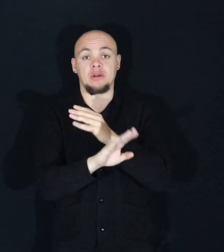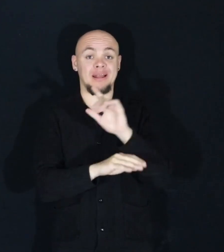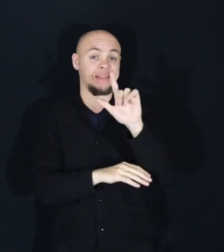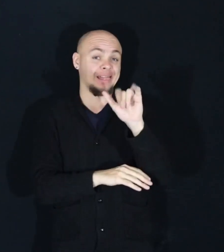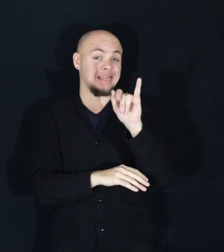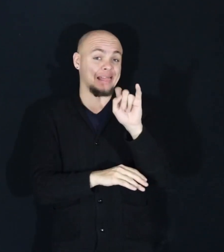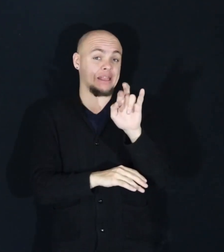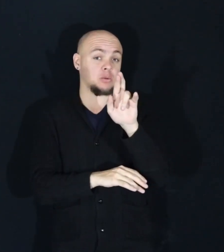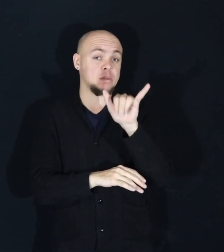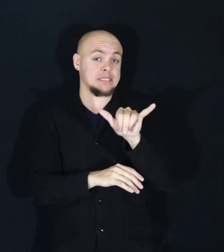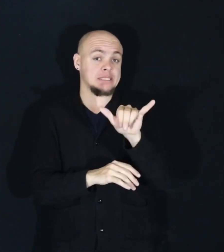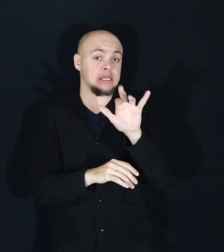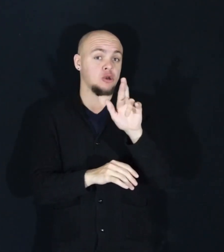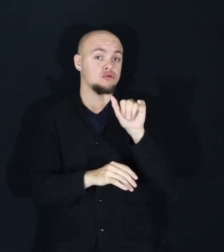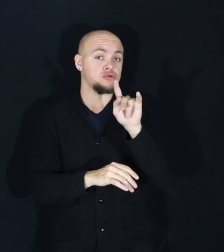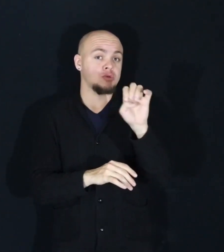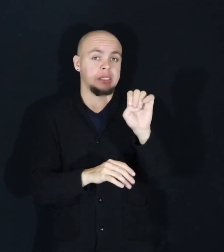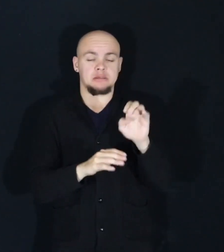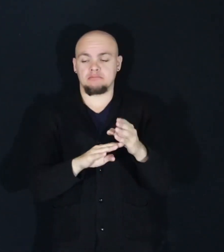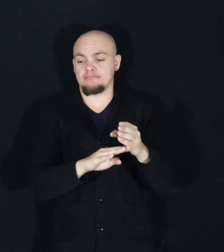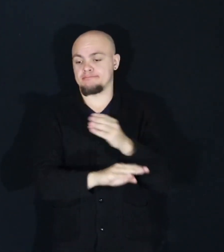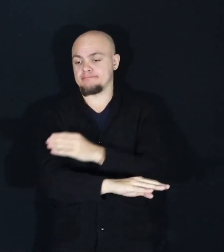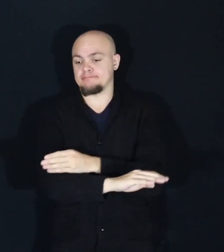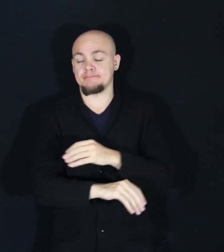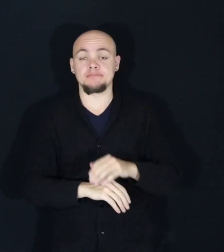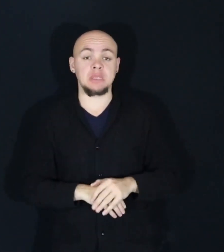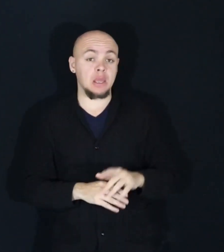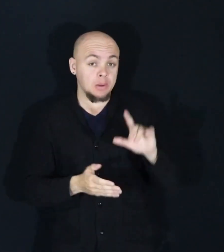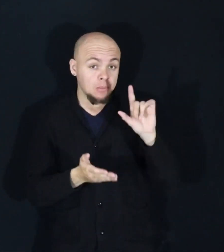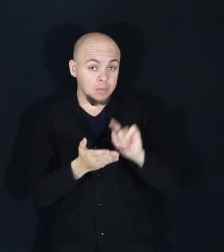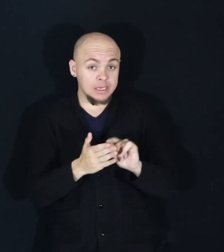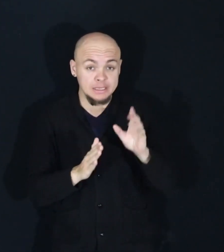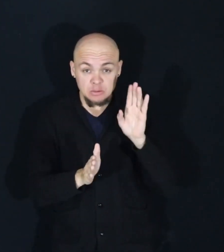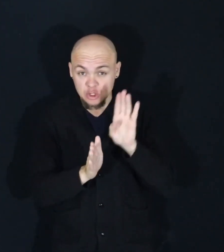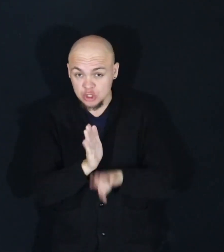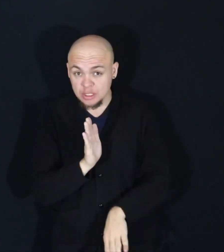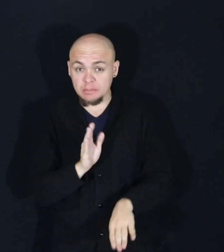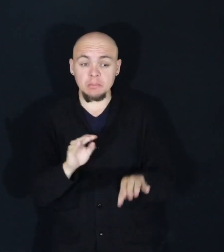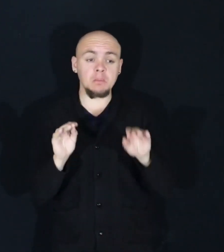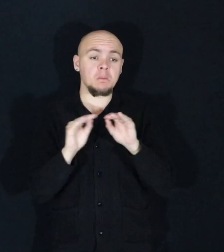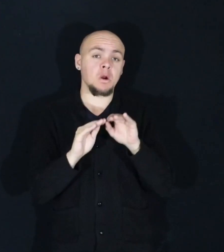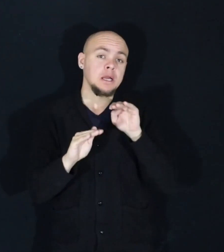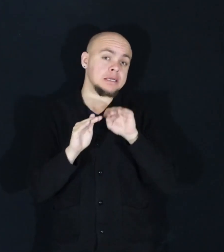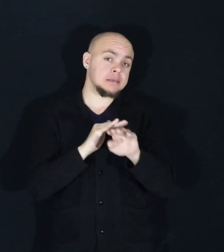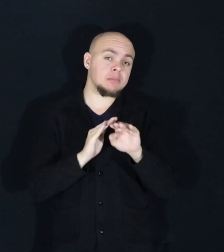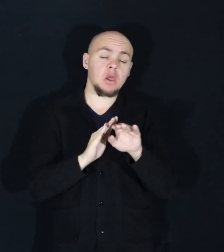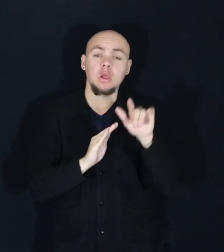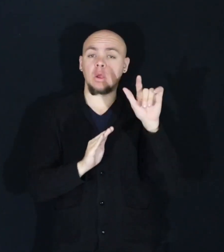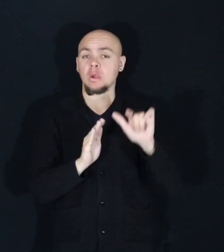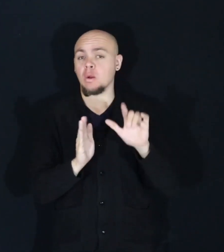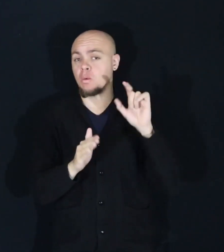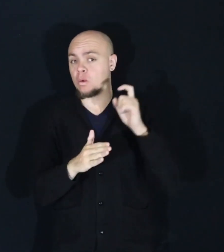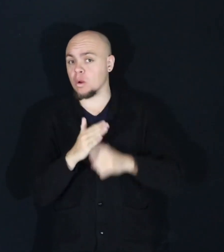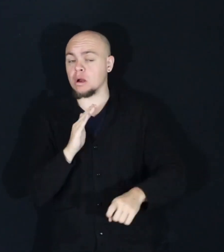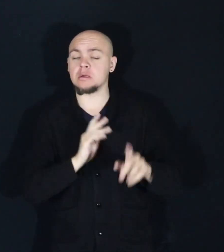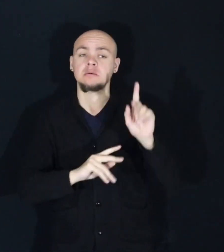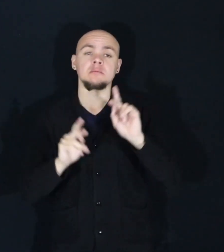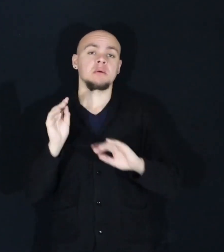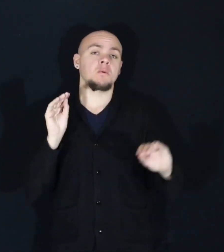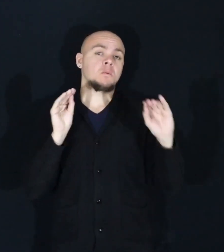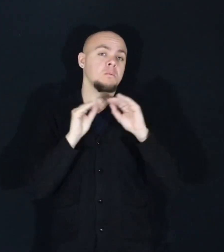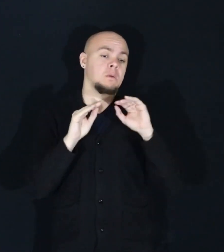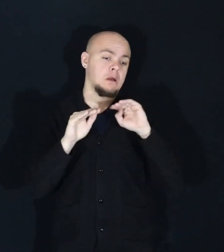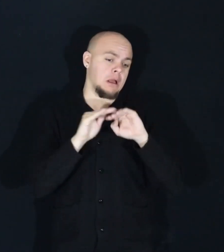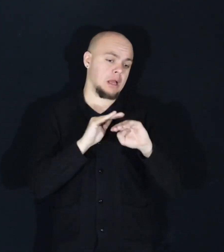increased rapidly. Printing became cheaper and more accessible, and because of the low cost, more and more people had access to